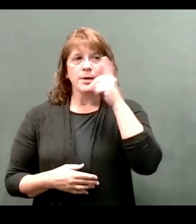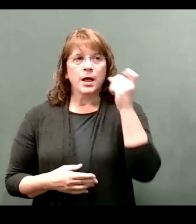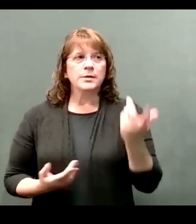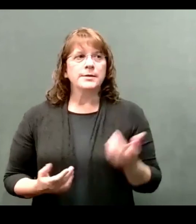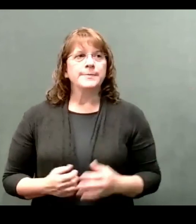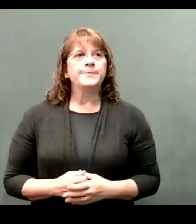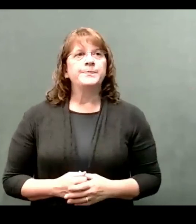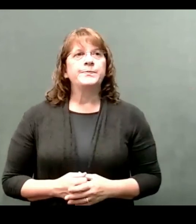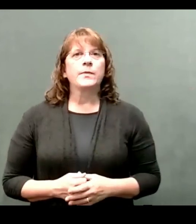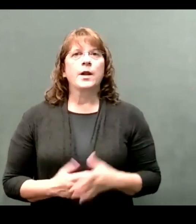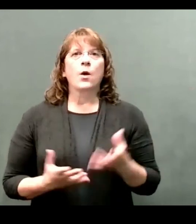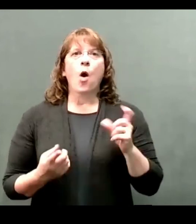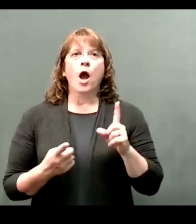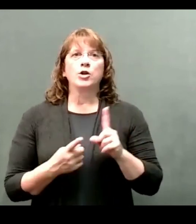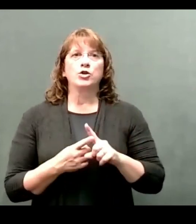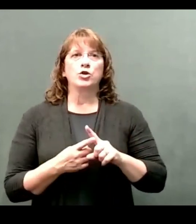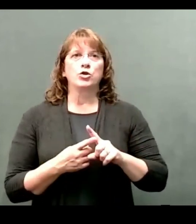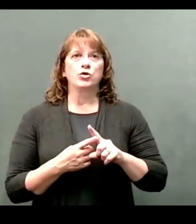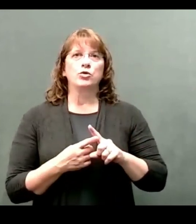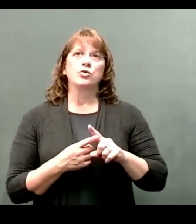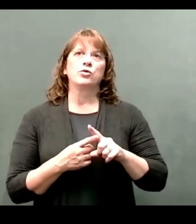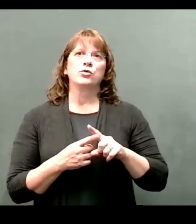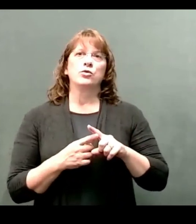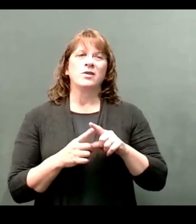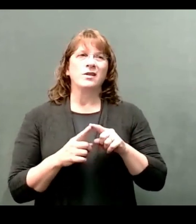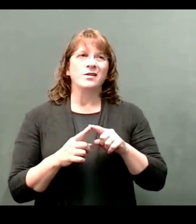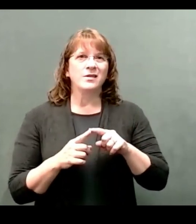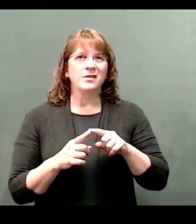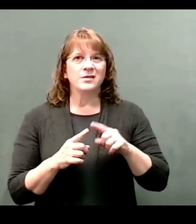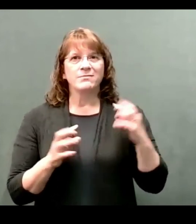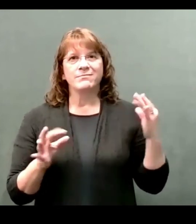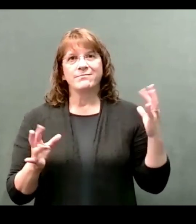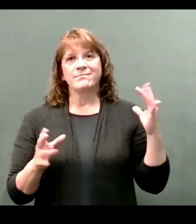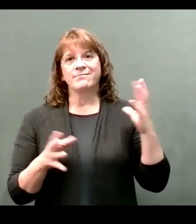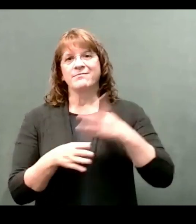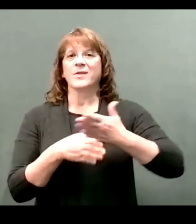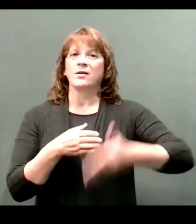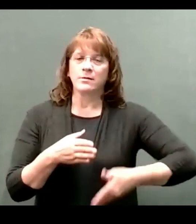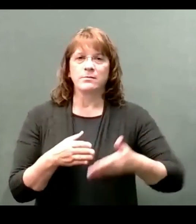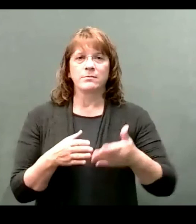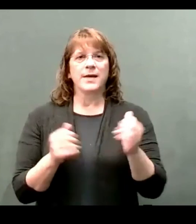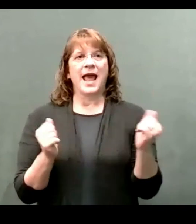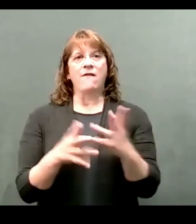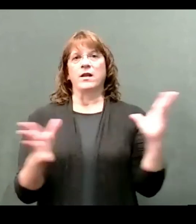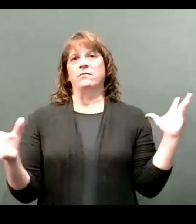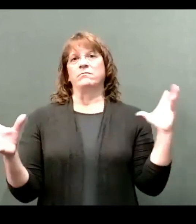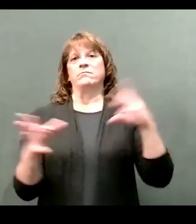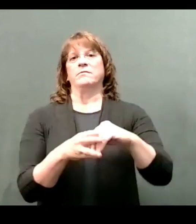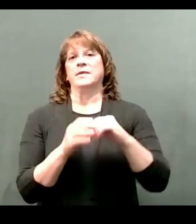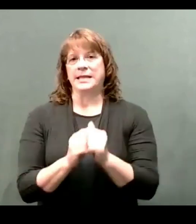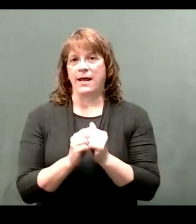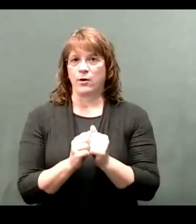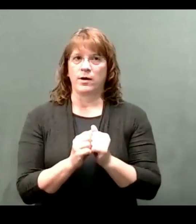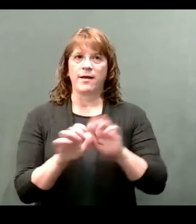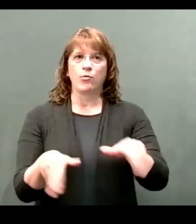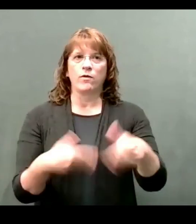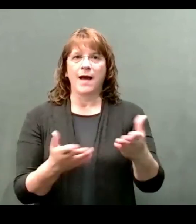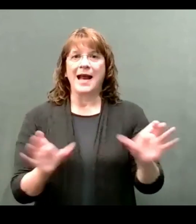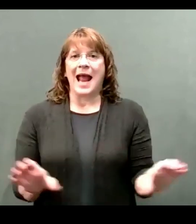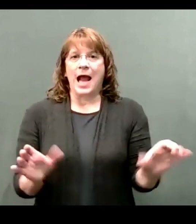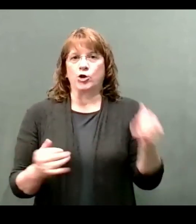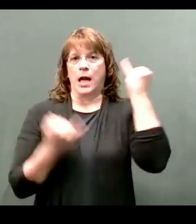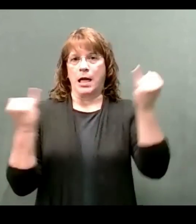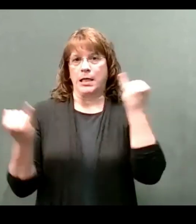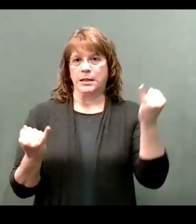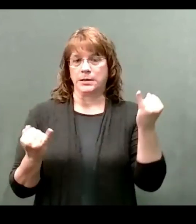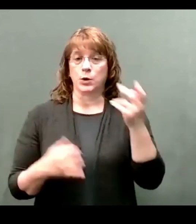because we wanted to wrap it up and bring it all back in a way that kind of put it all together and gave us some action ideas. So